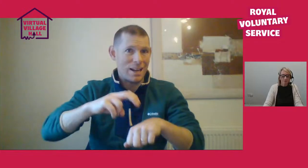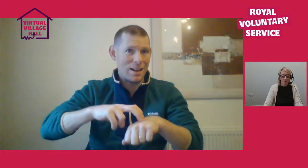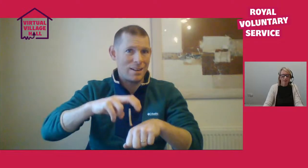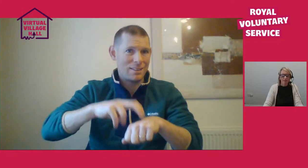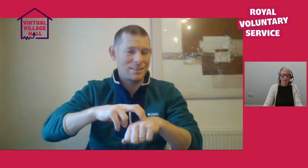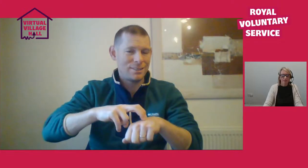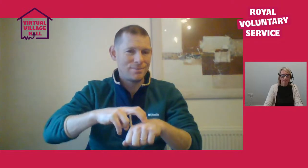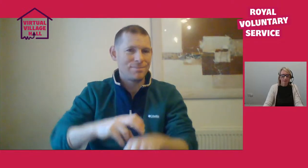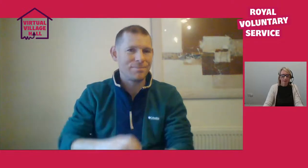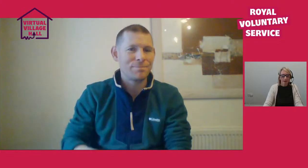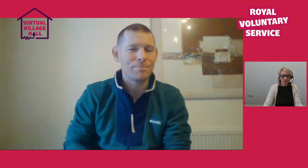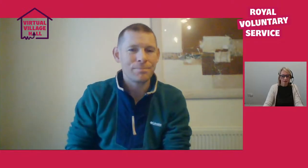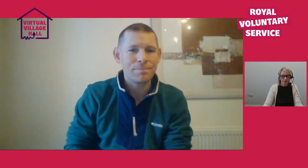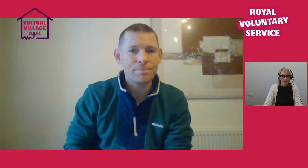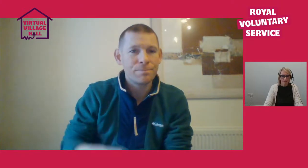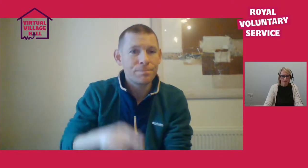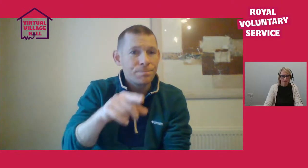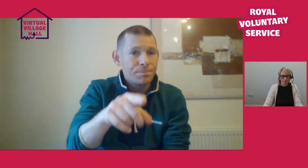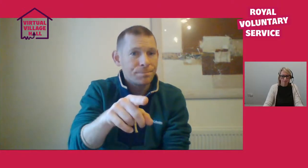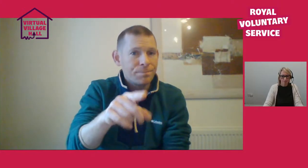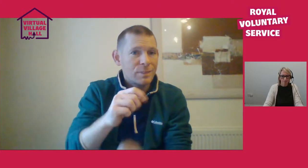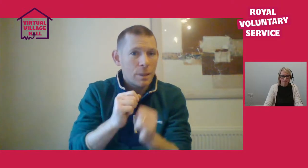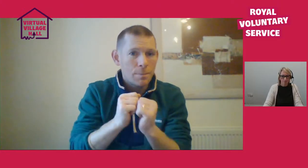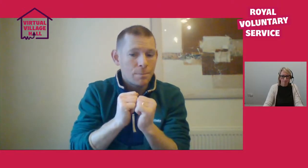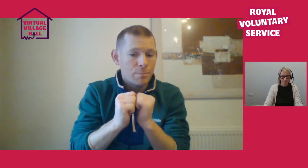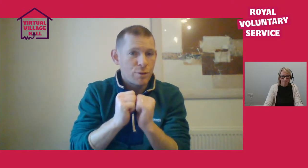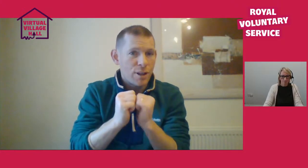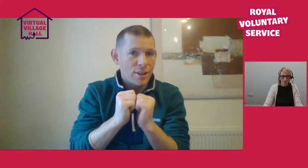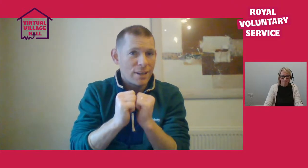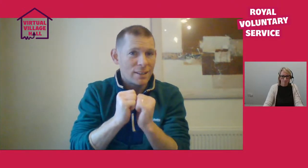live in Belfast, in Ireland.